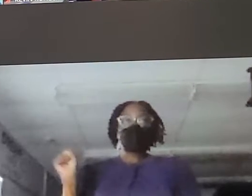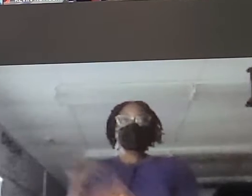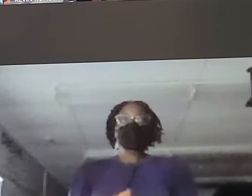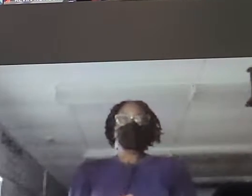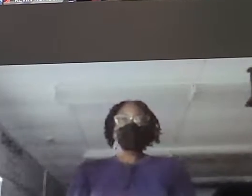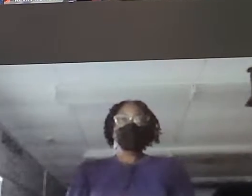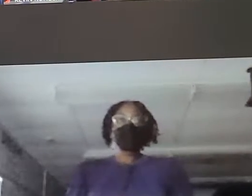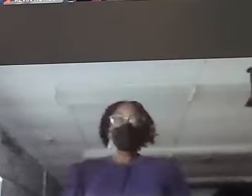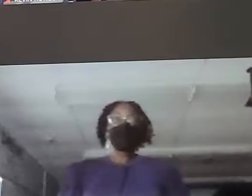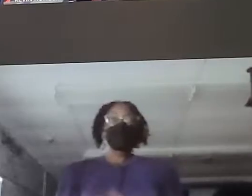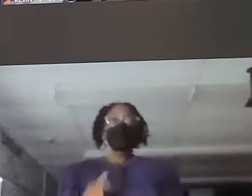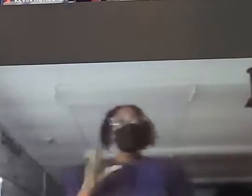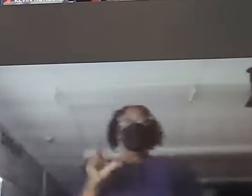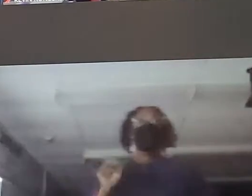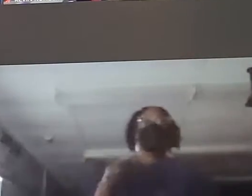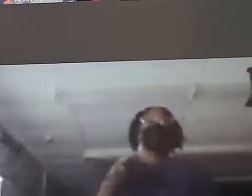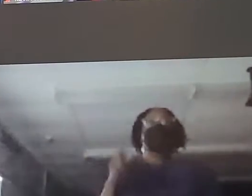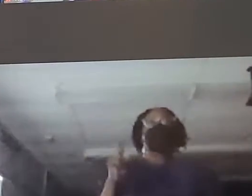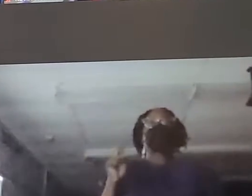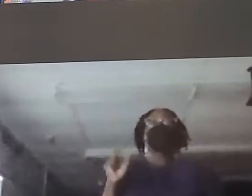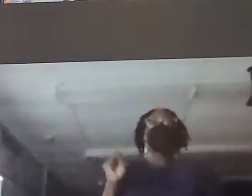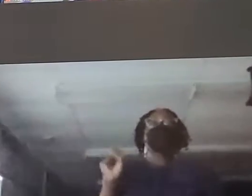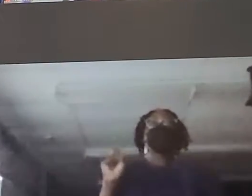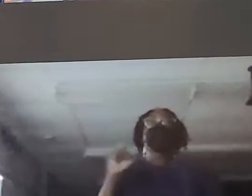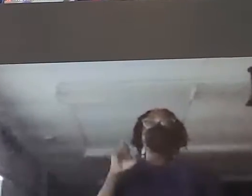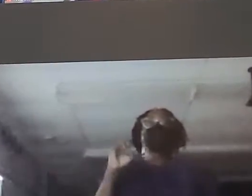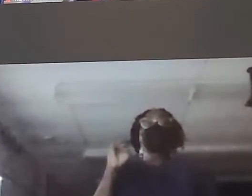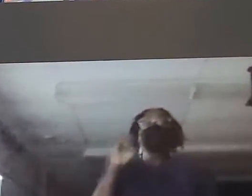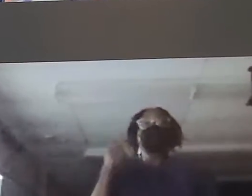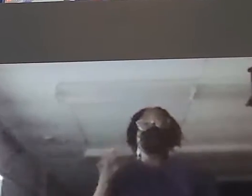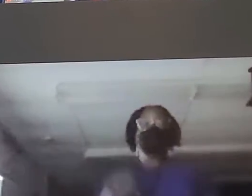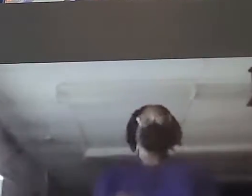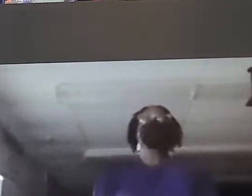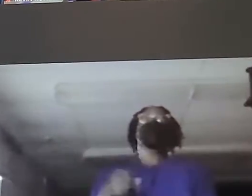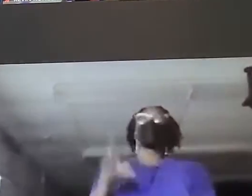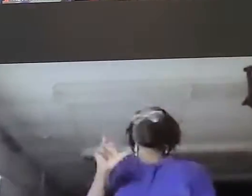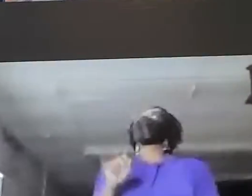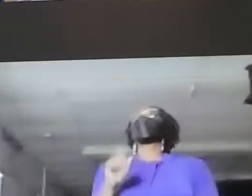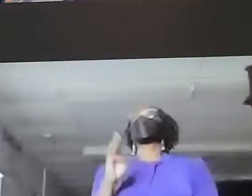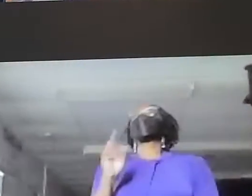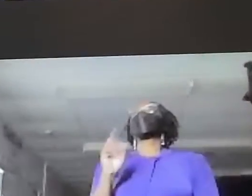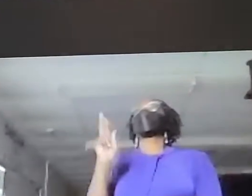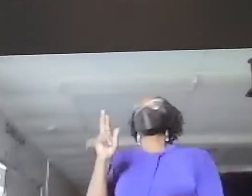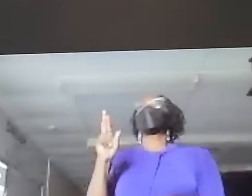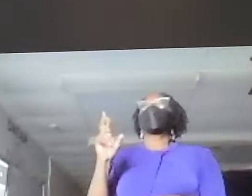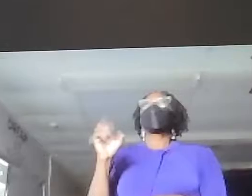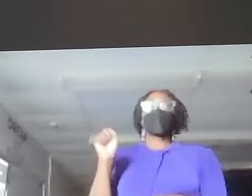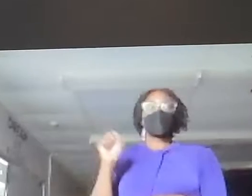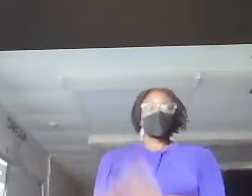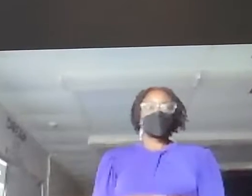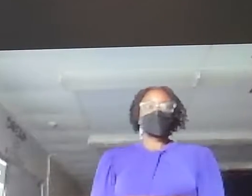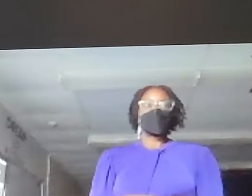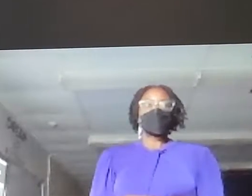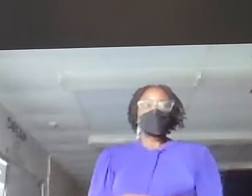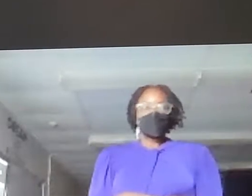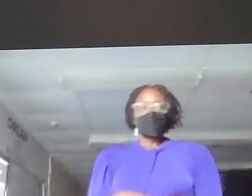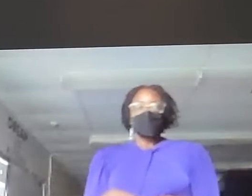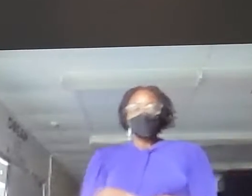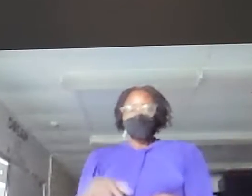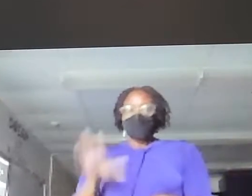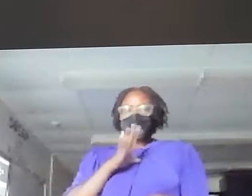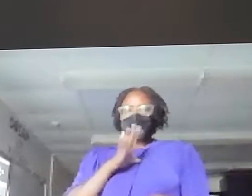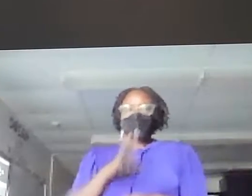Mrs. Hernandez's class with Mrs. Bowers. And we're gonna go ahead and start. Before we get started, I